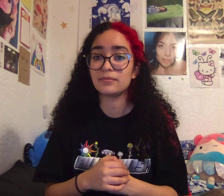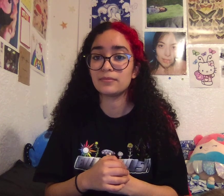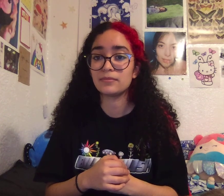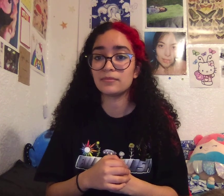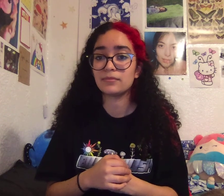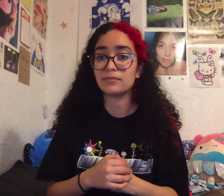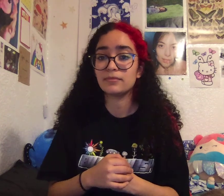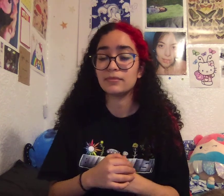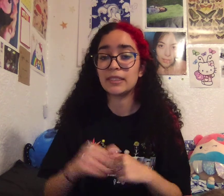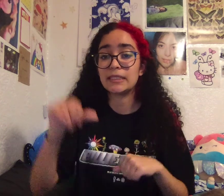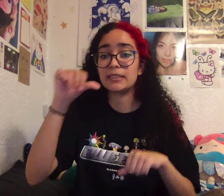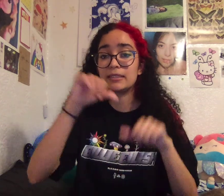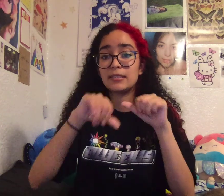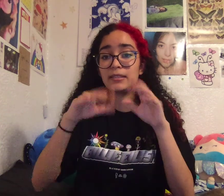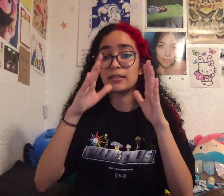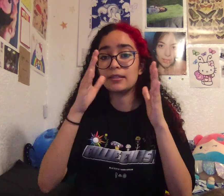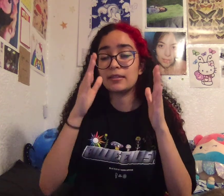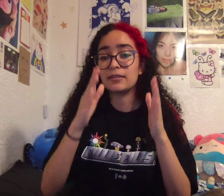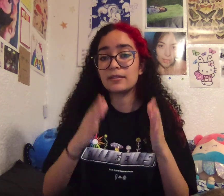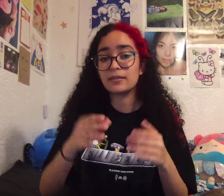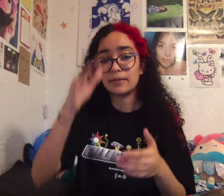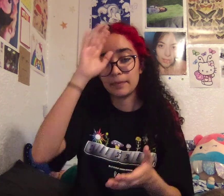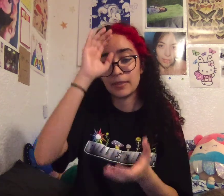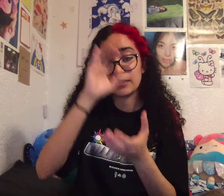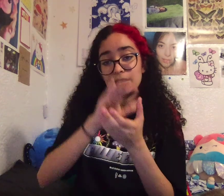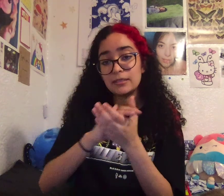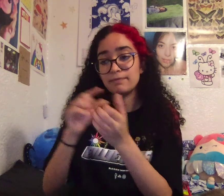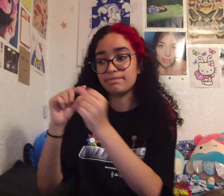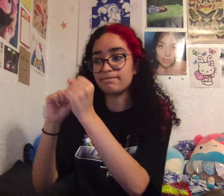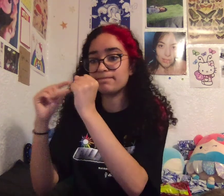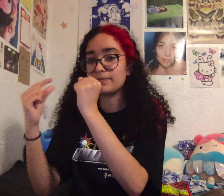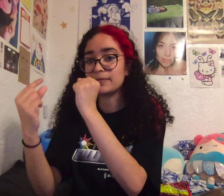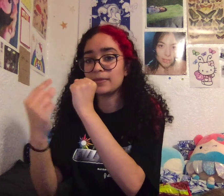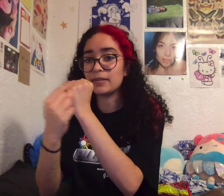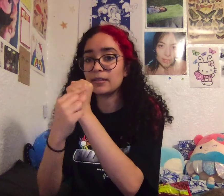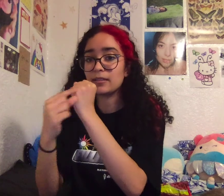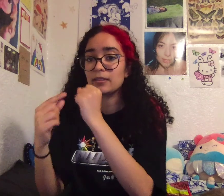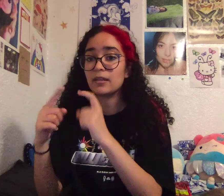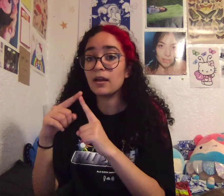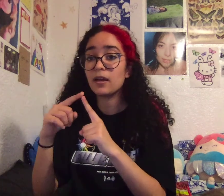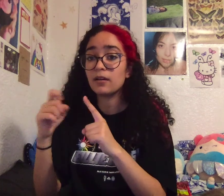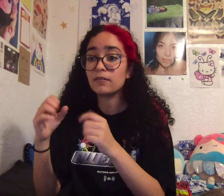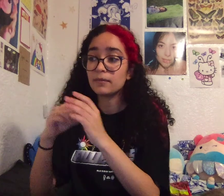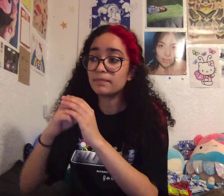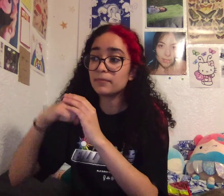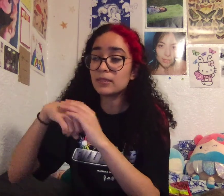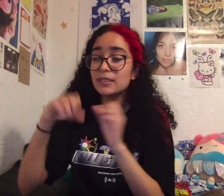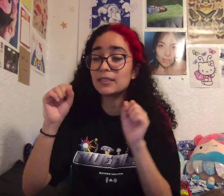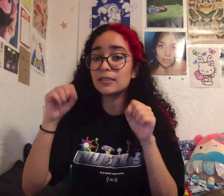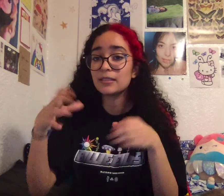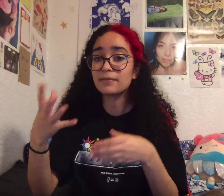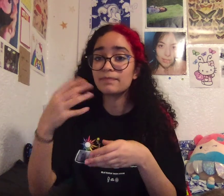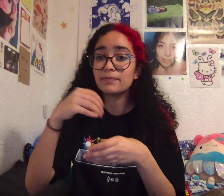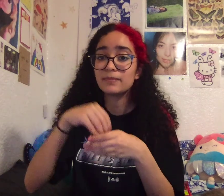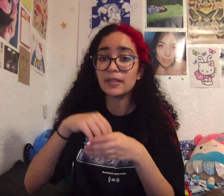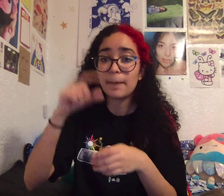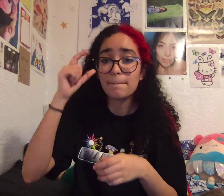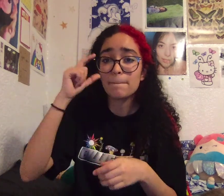Scientists believe the rings of Uranus could be pieces of broken moons. We don't know for sure, but that's really fascinating if that's